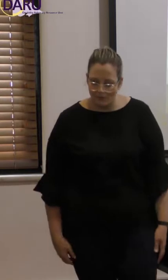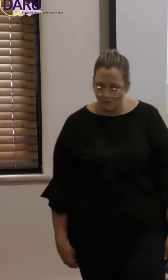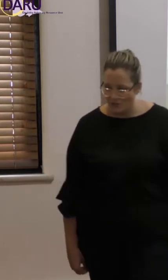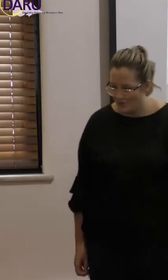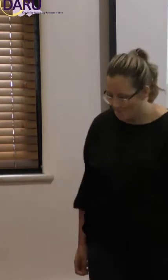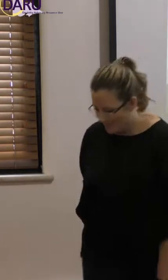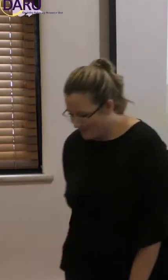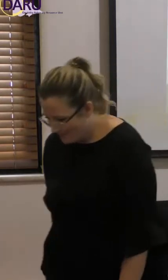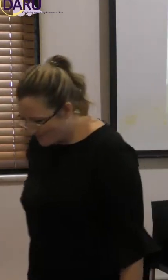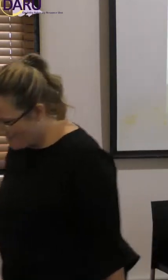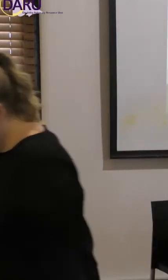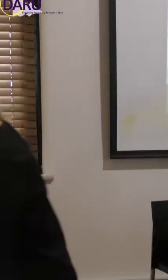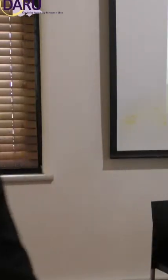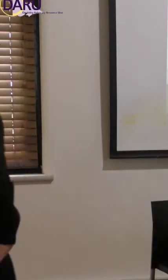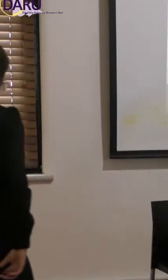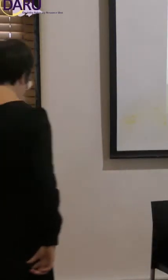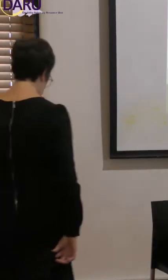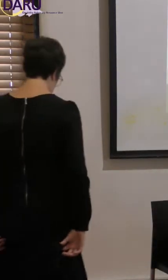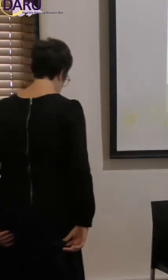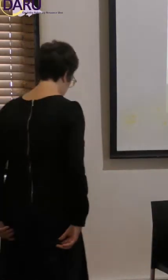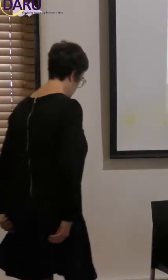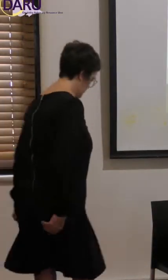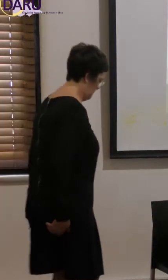We've had national reviews of education, so we've had